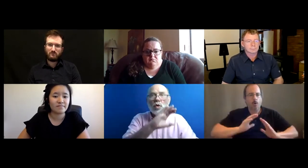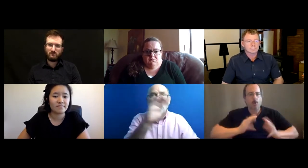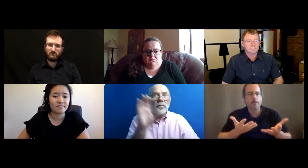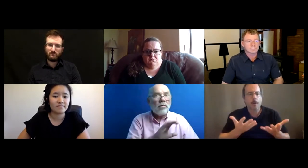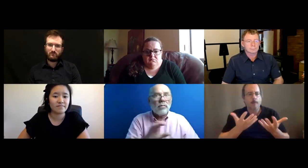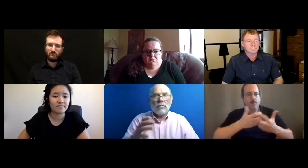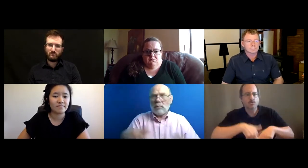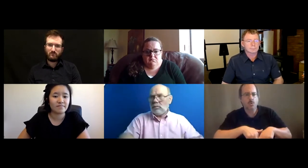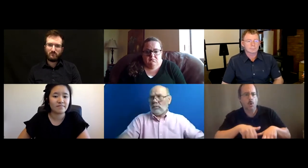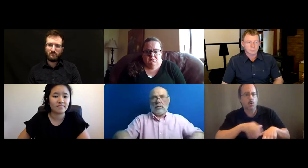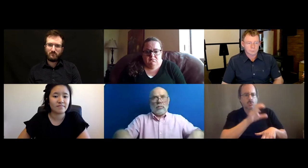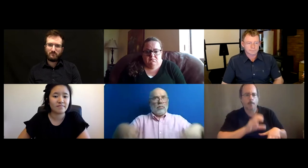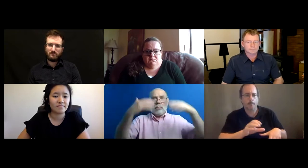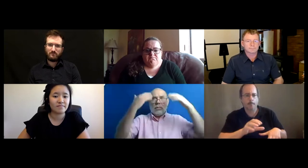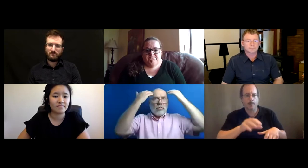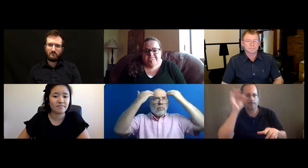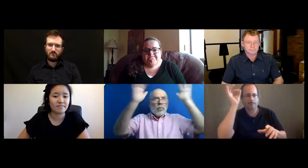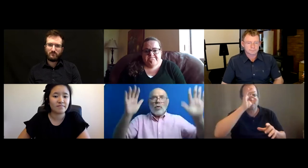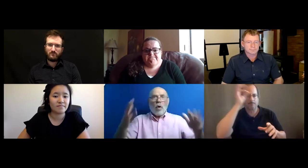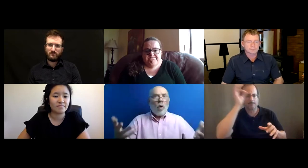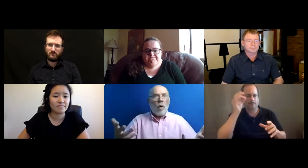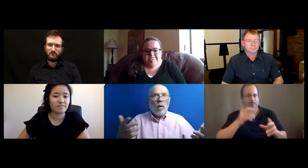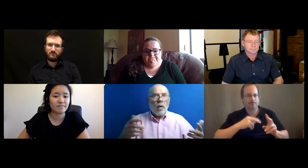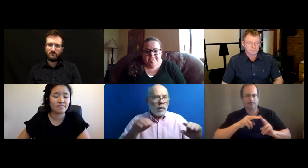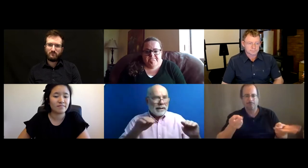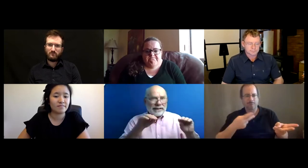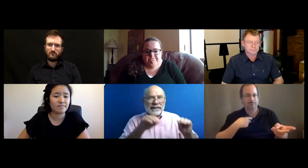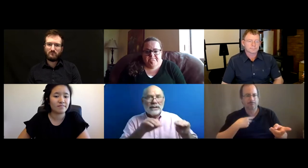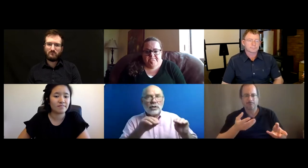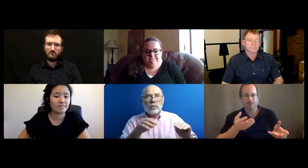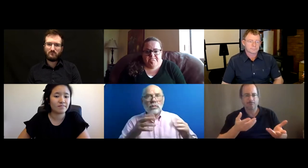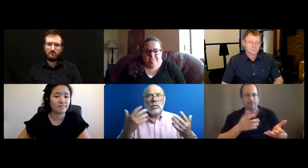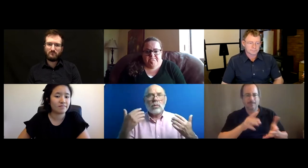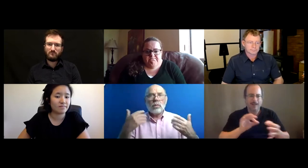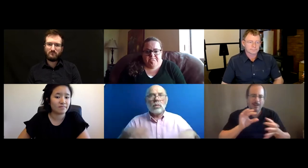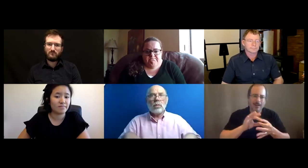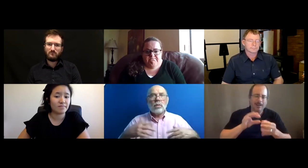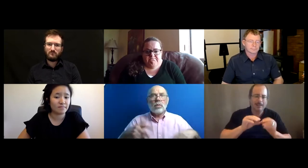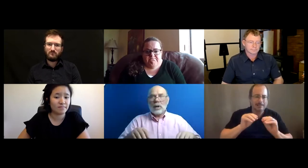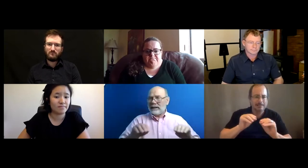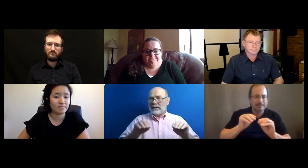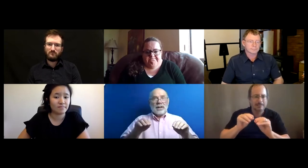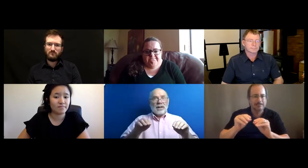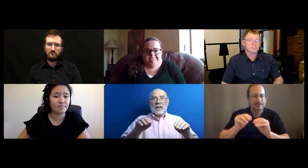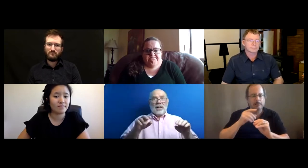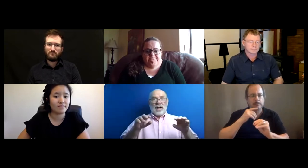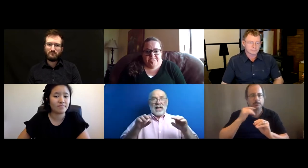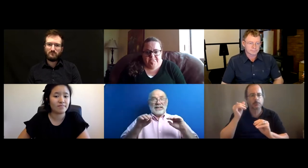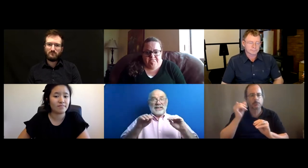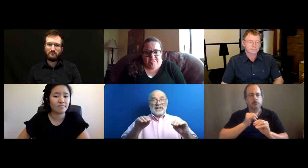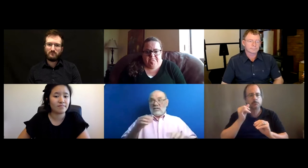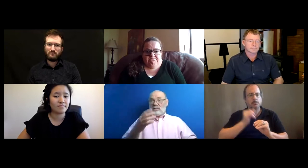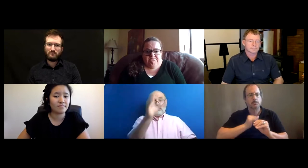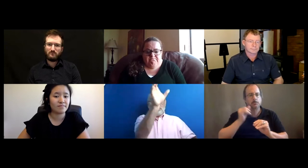lot of our students didn't know how to use Zoom as a platform. They hadn't been taught how to use this technology.